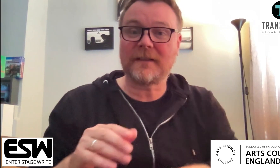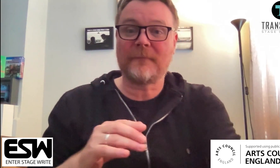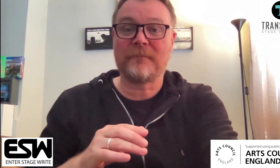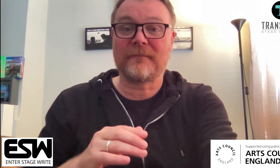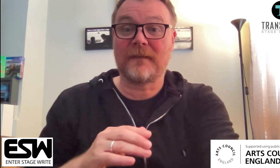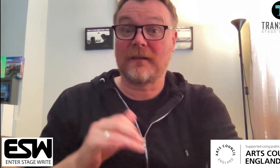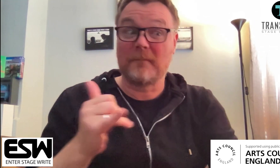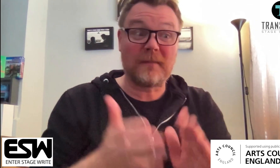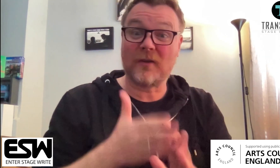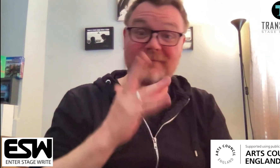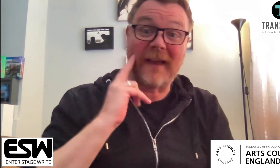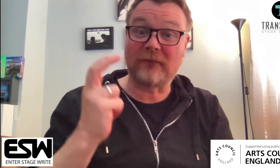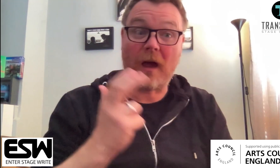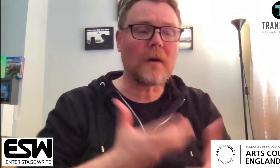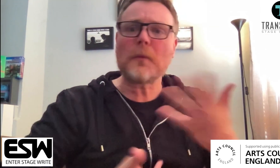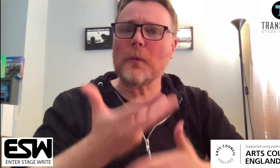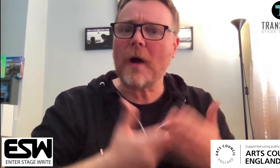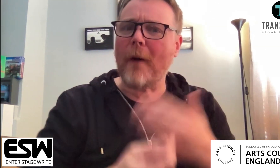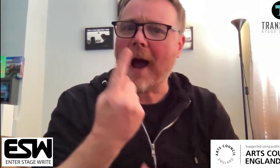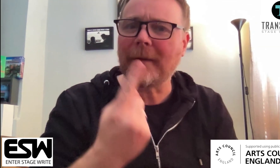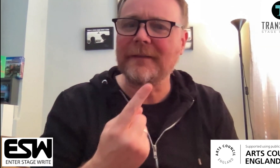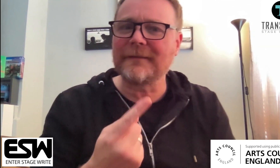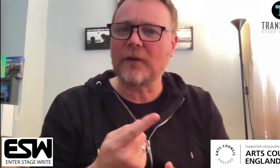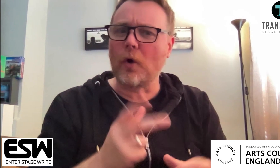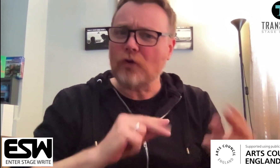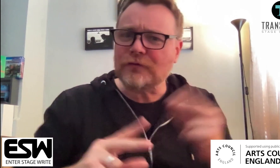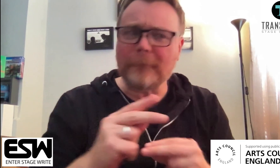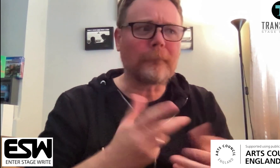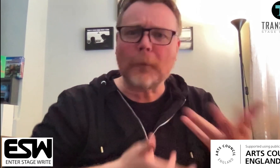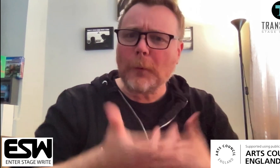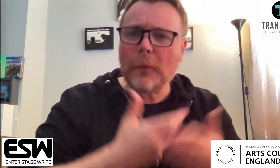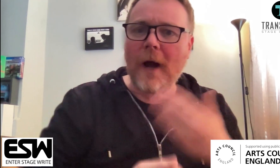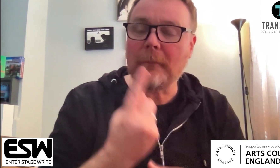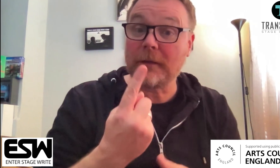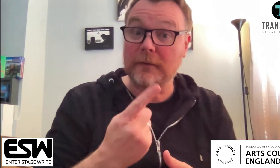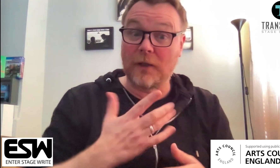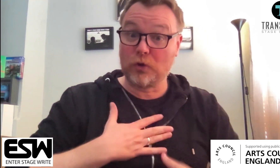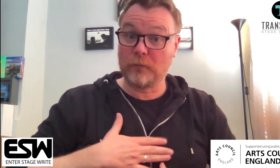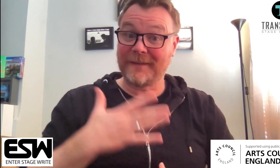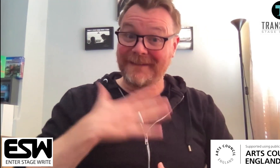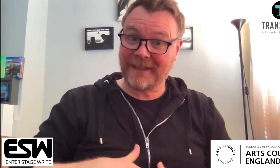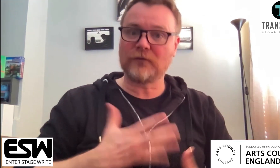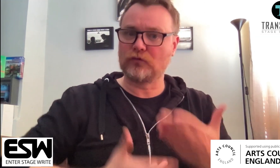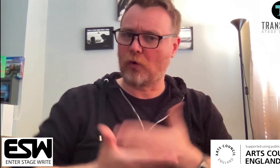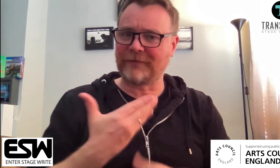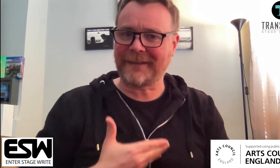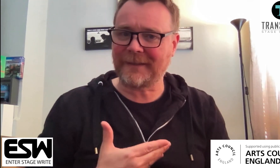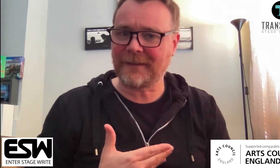about Netflix, or even going down to the Deaf Club, and you want to talk about things that have happened in your community, gossip, those kinds